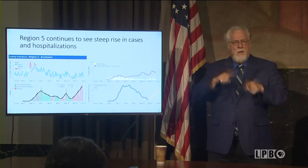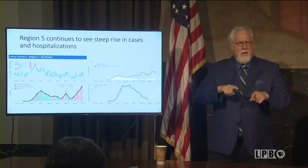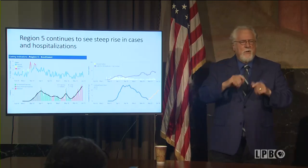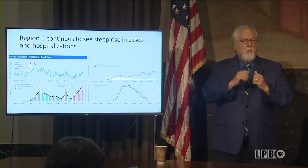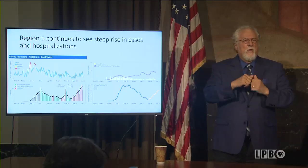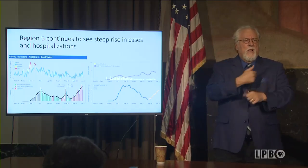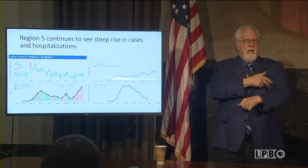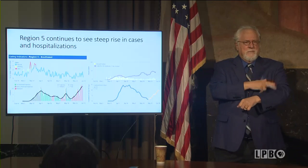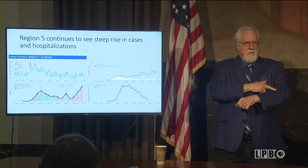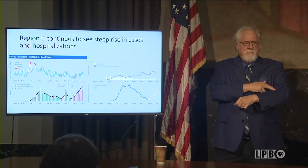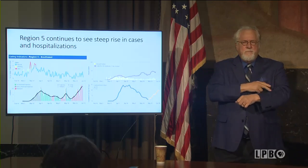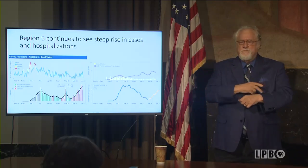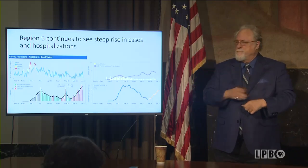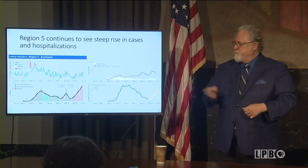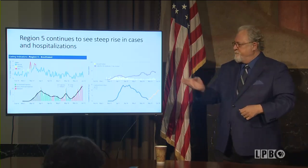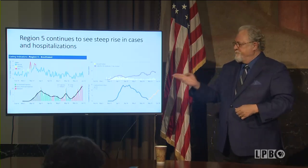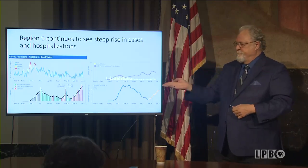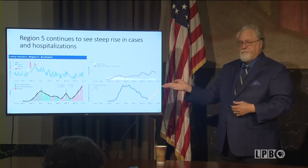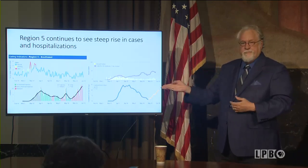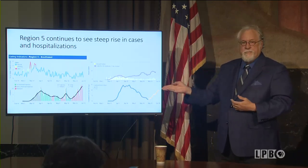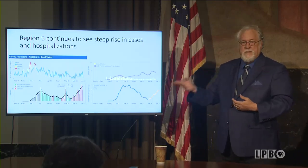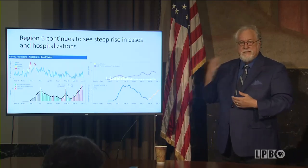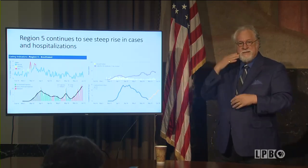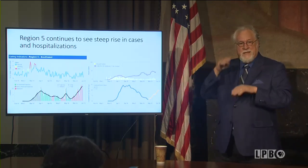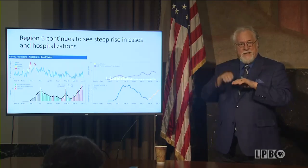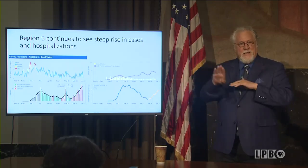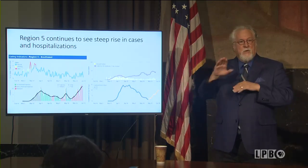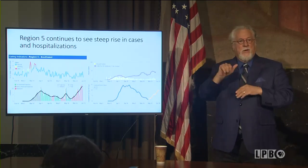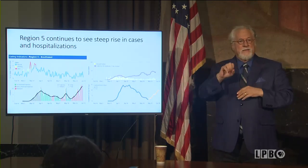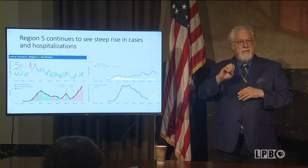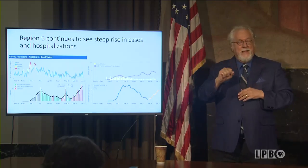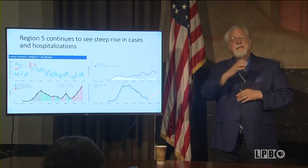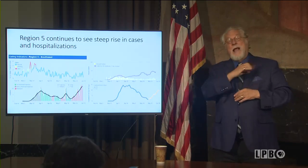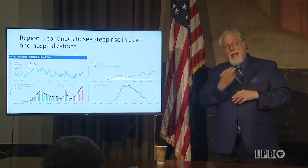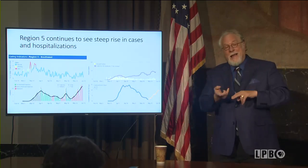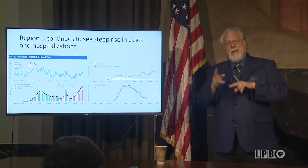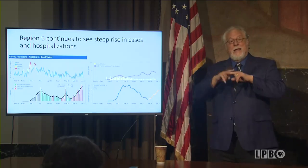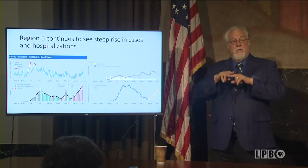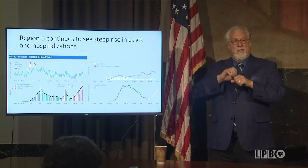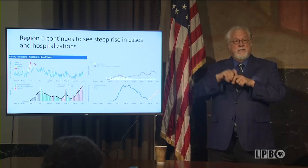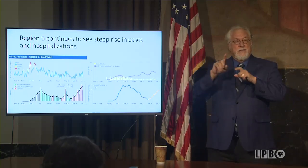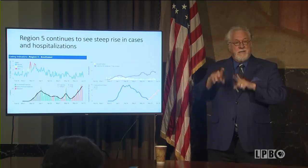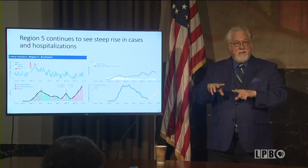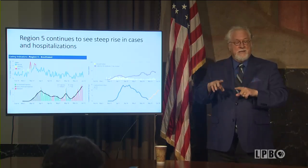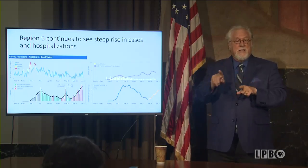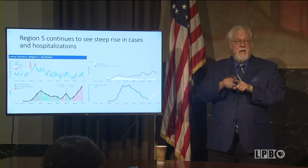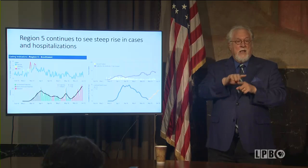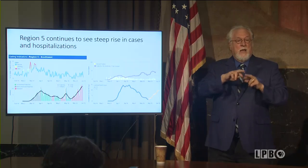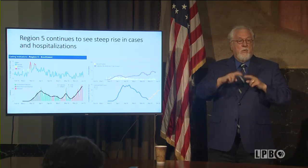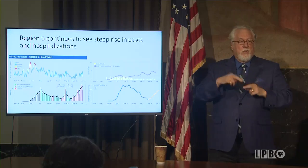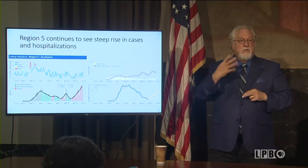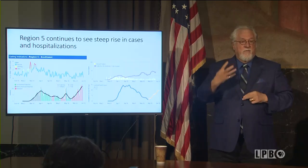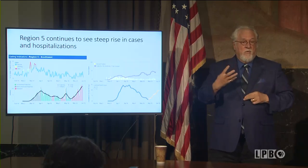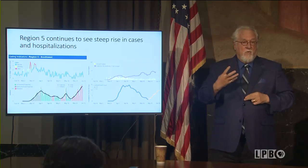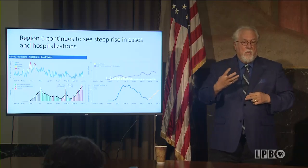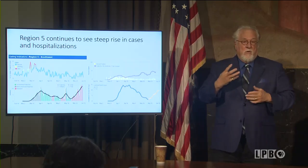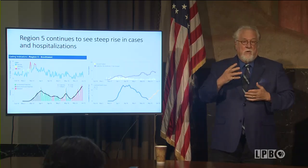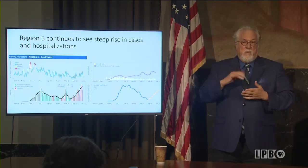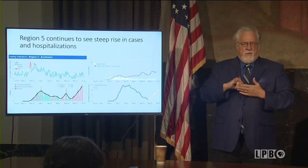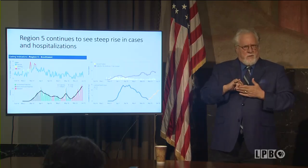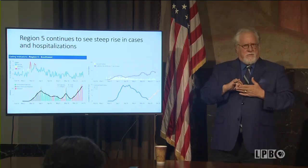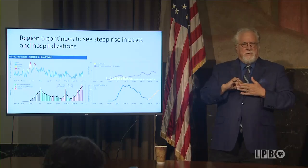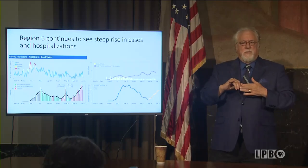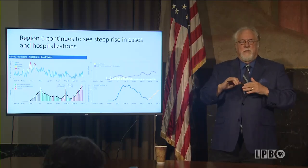with hospitalizations. Well, this is that case where you see an increase in cases and you see an increase in tests, just like in Region 4. That tells us there is actual